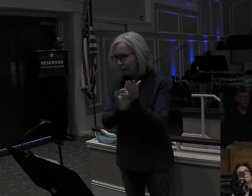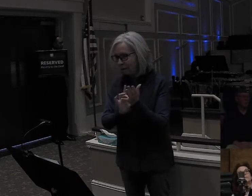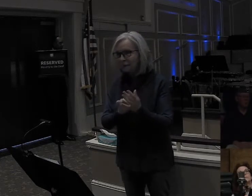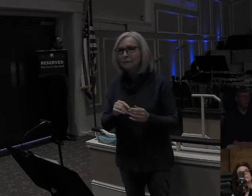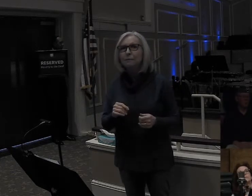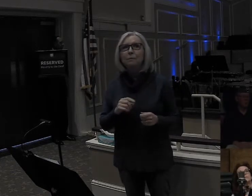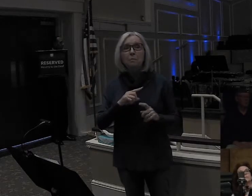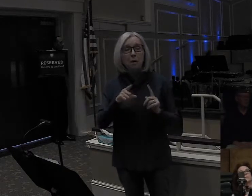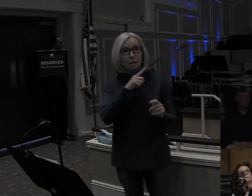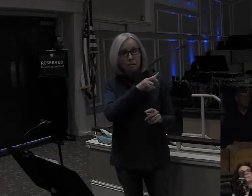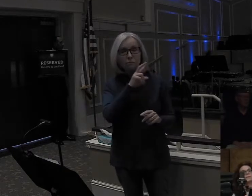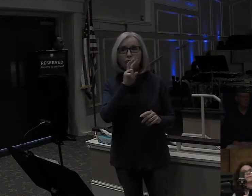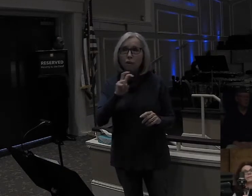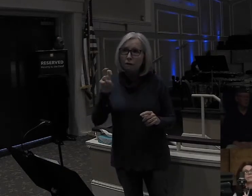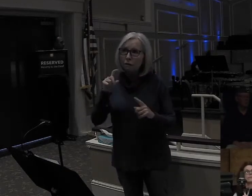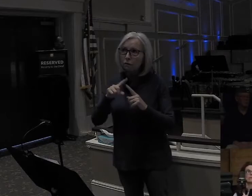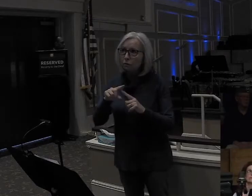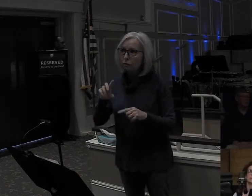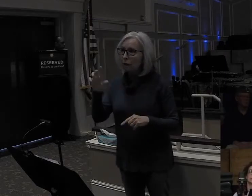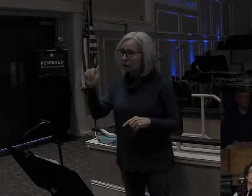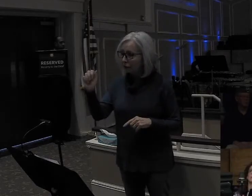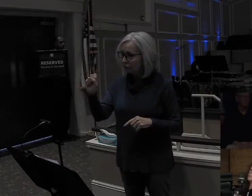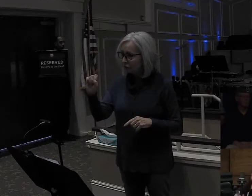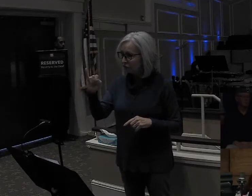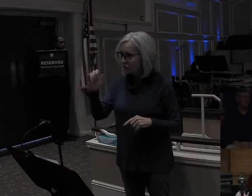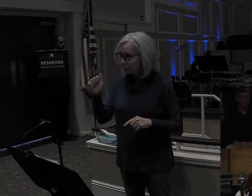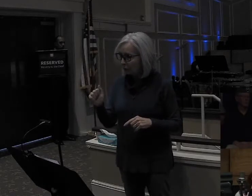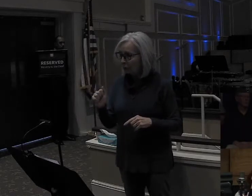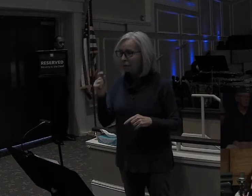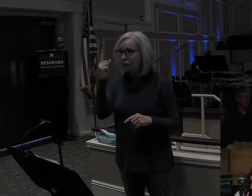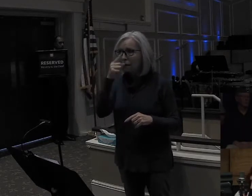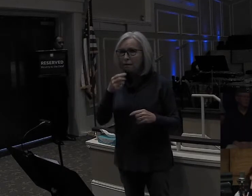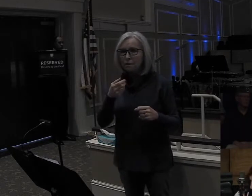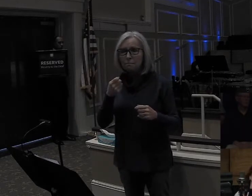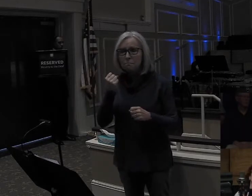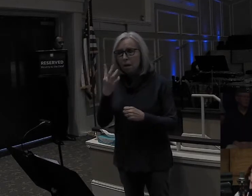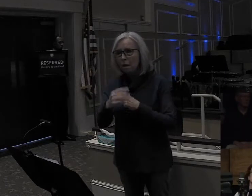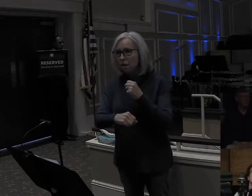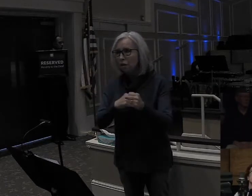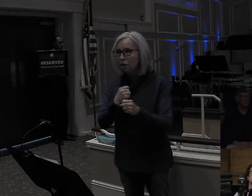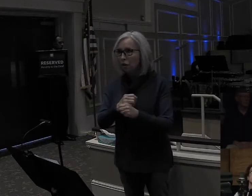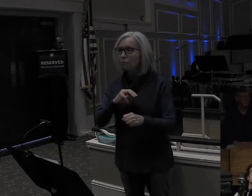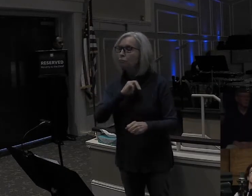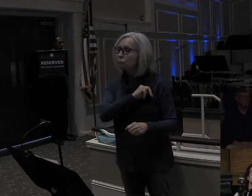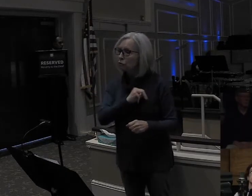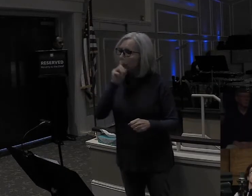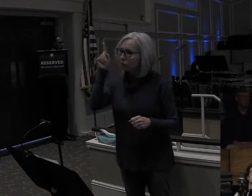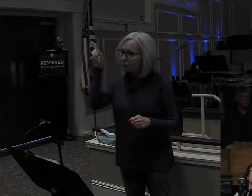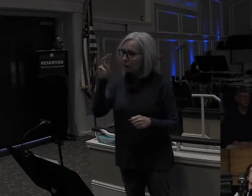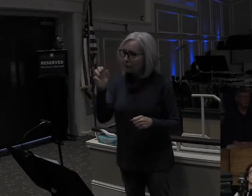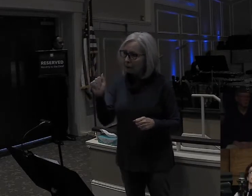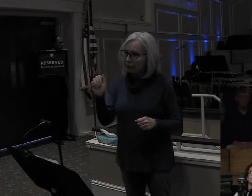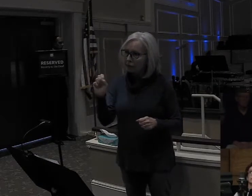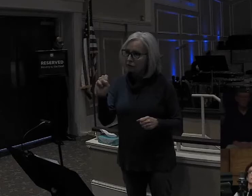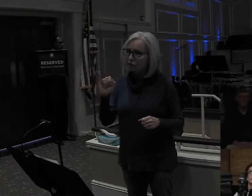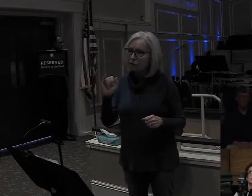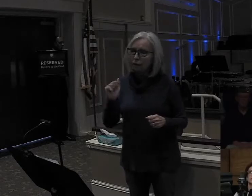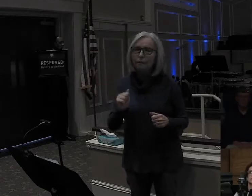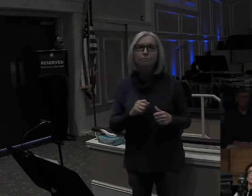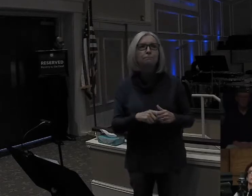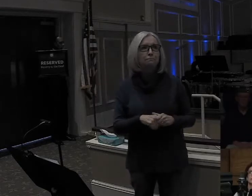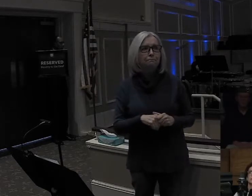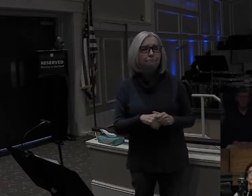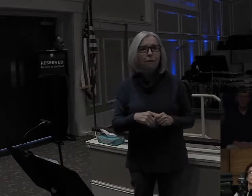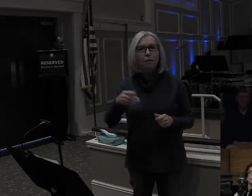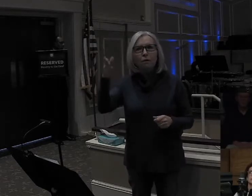God continued to put young adults here in Kansas City on my heart more and more. And so as I found myself at a crossroads,